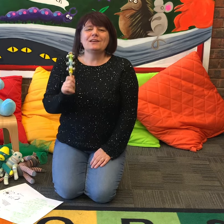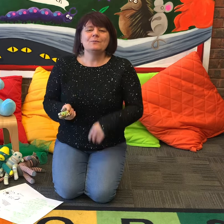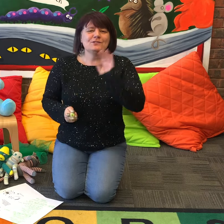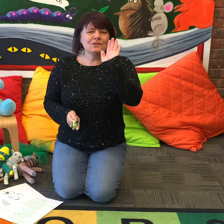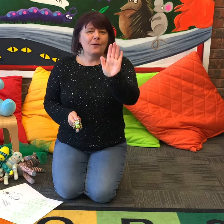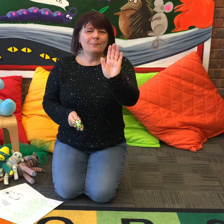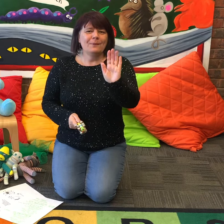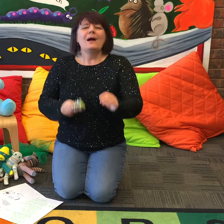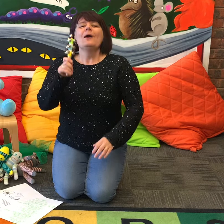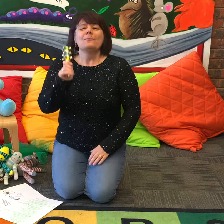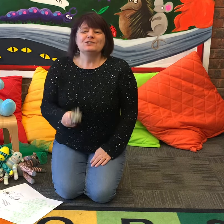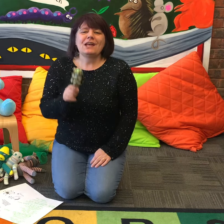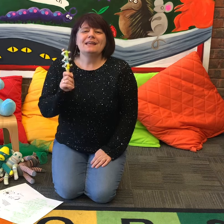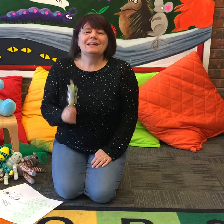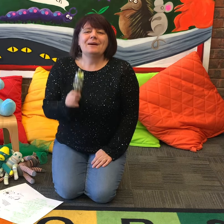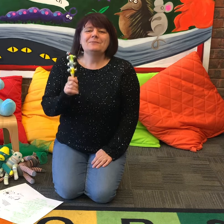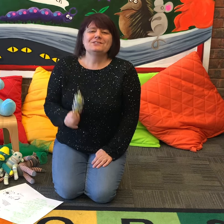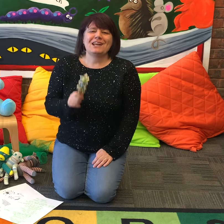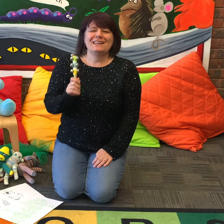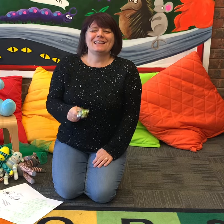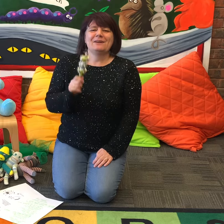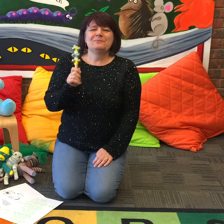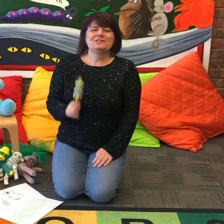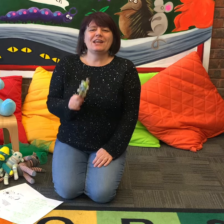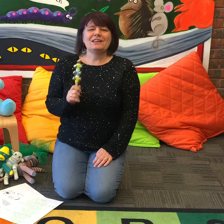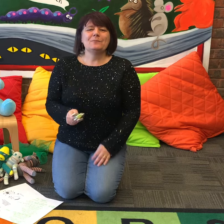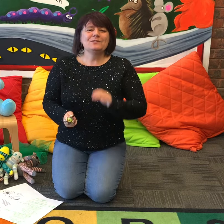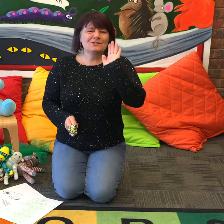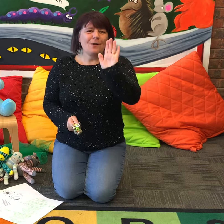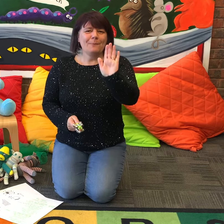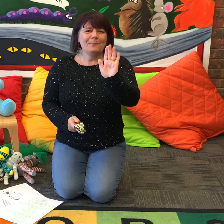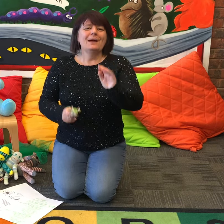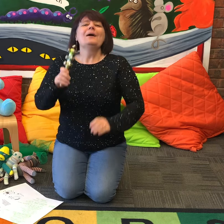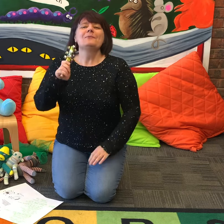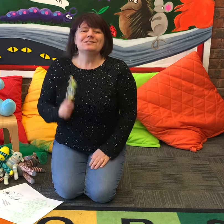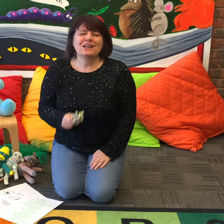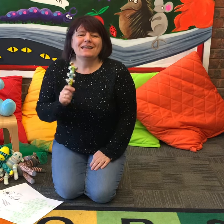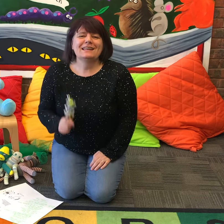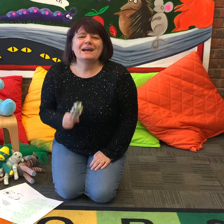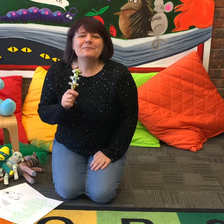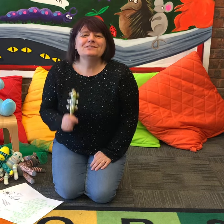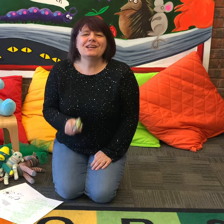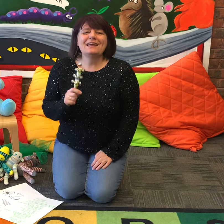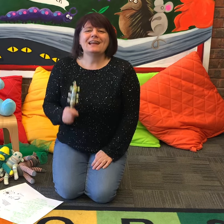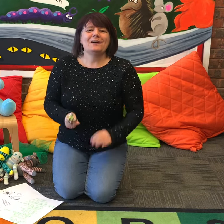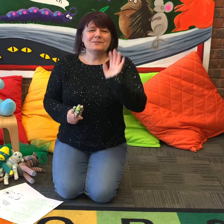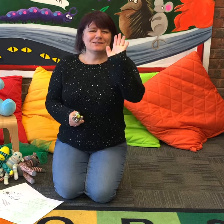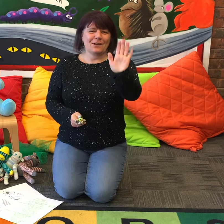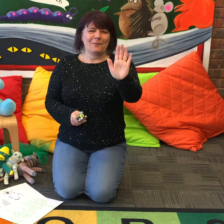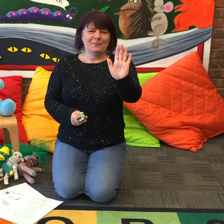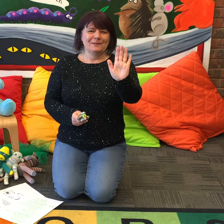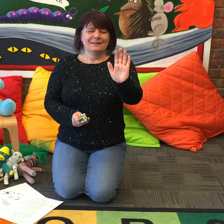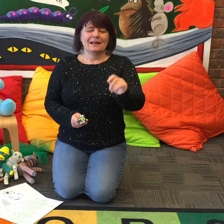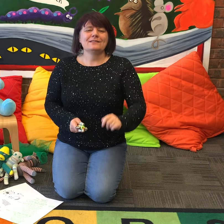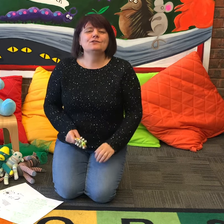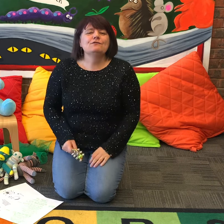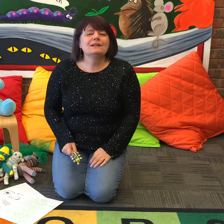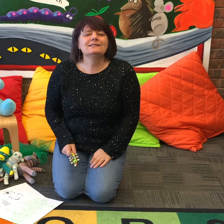and we stop. We shake and we shake and we shake and we stop. We shake and we shake and we stop. Now let's do it really